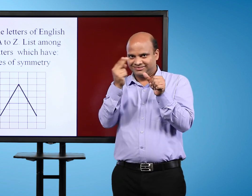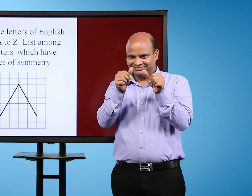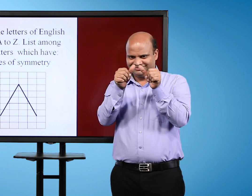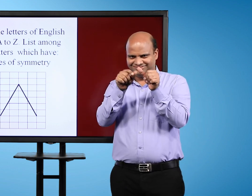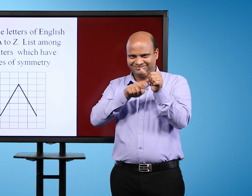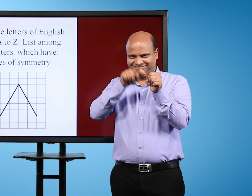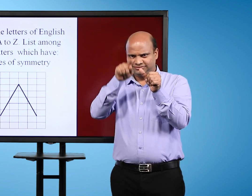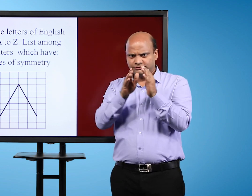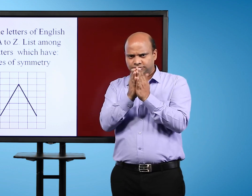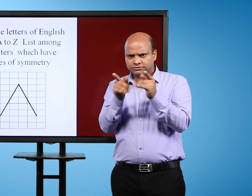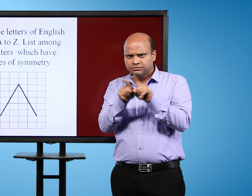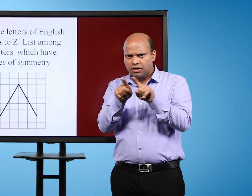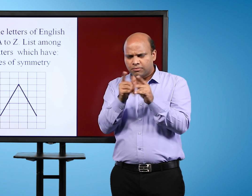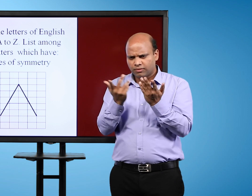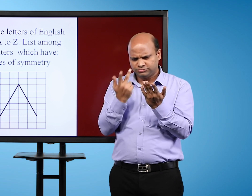A. Vertical lines of symmetry,